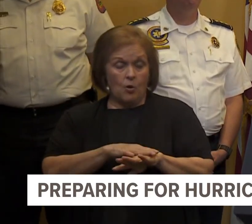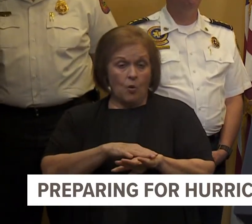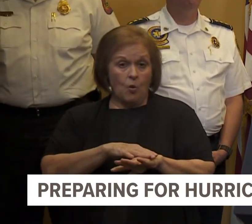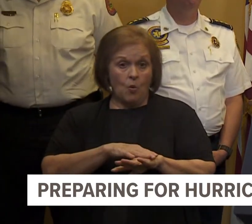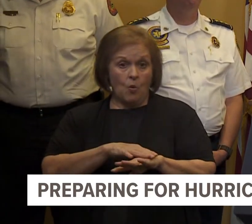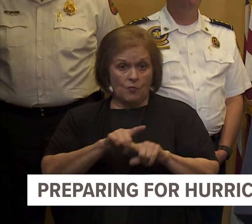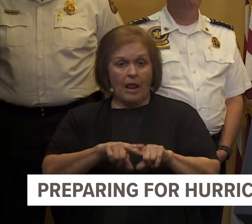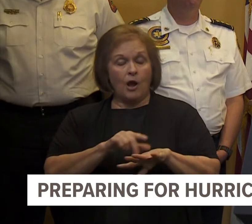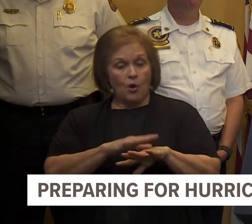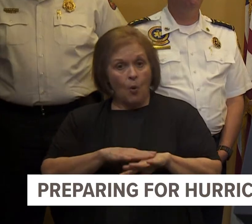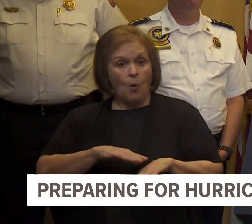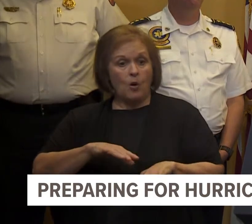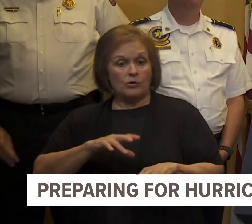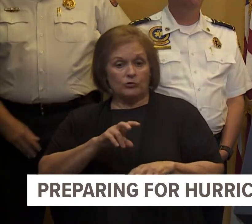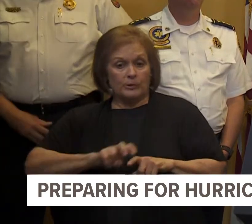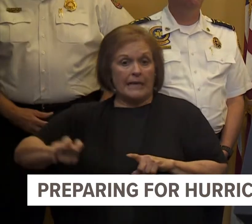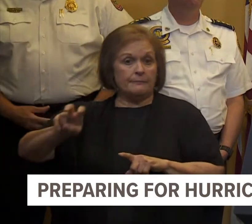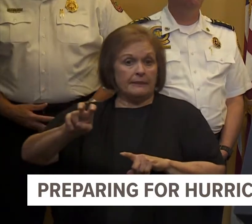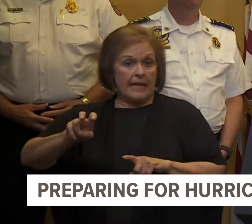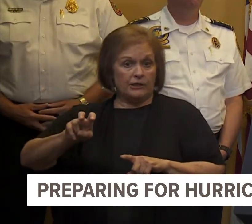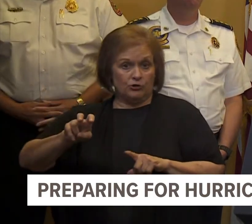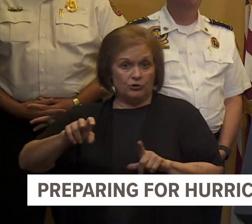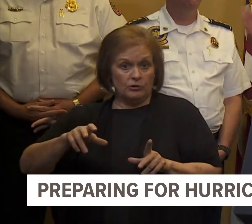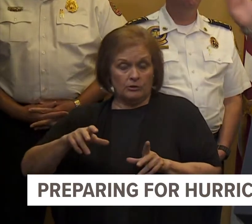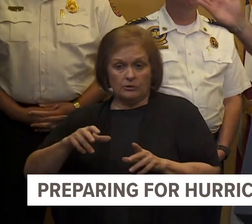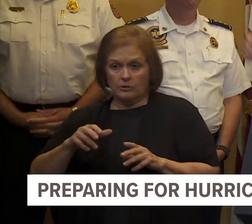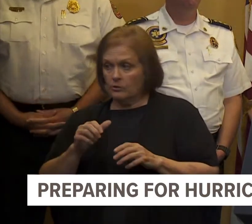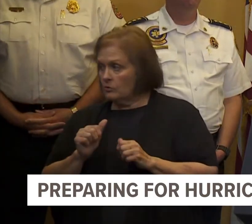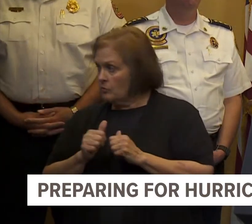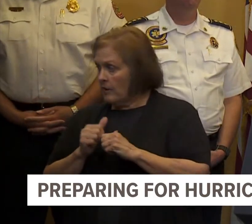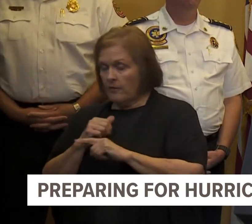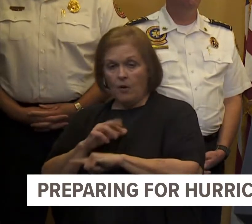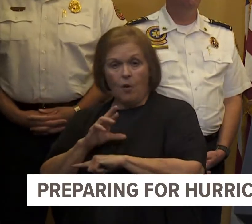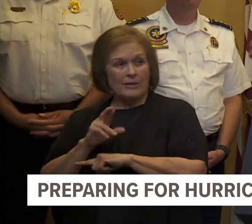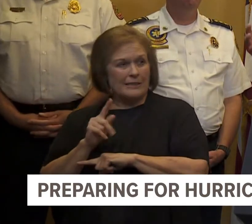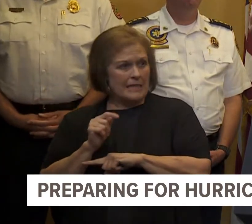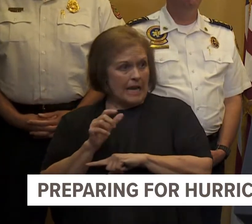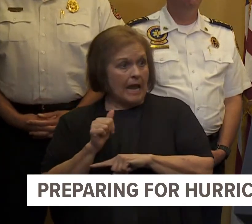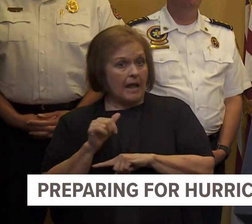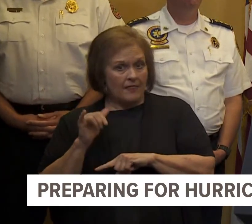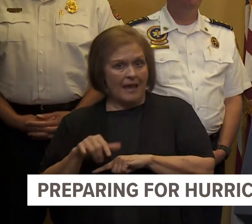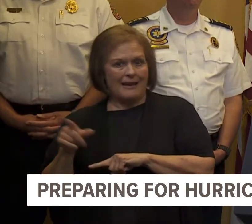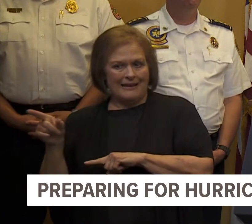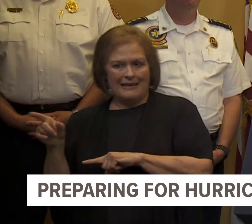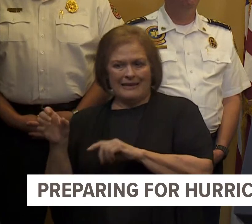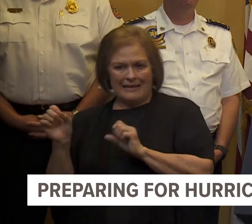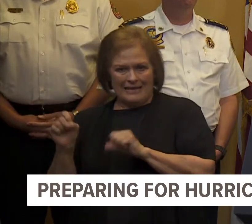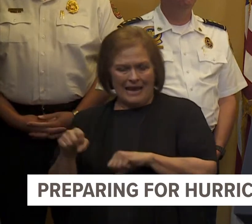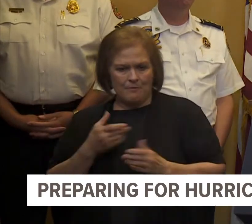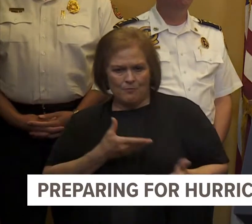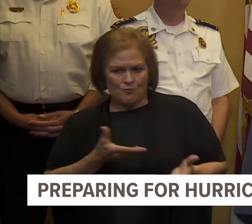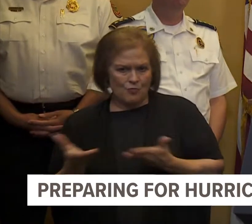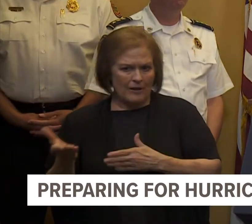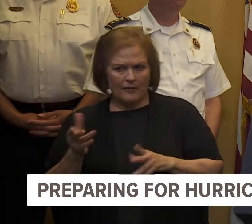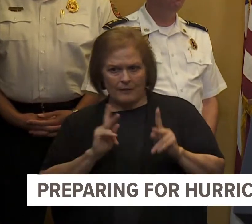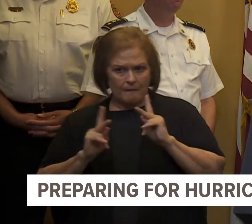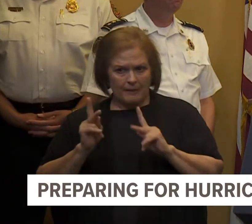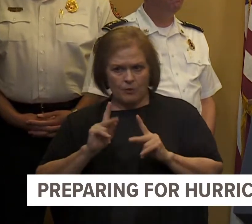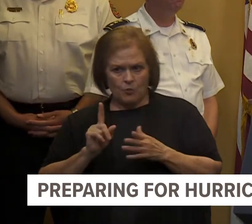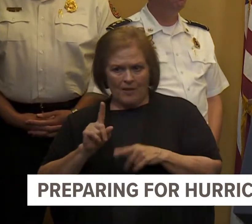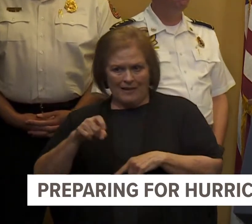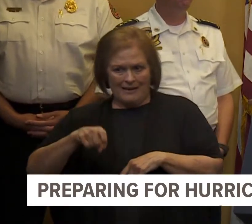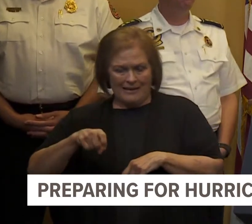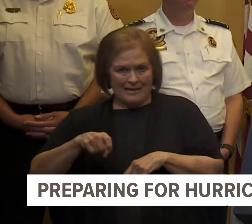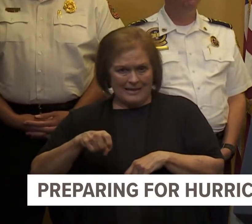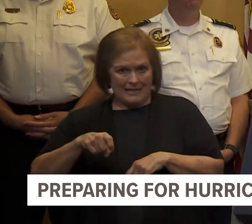transportation assets that are not our own. We have an incredible partner, where is he, with RTA, that can get the folks where we need them to be within the city.